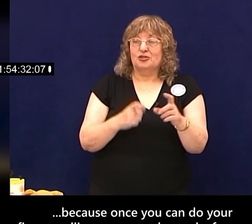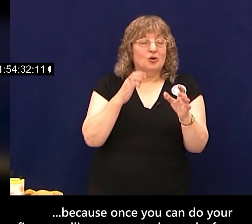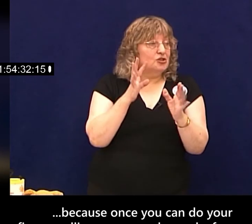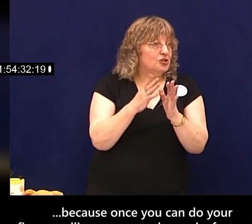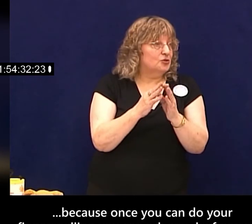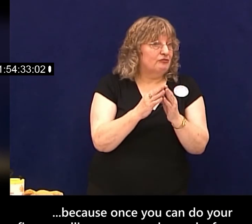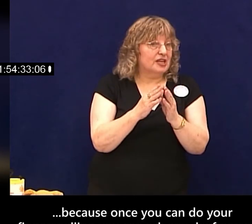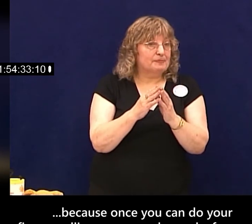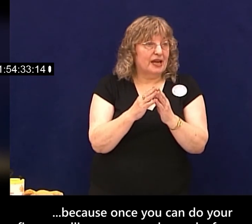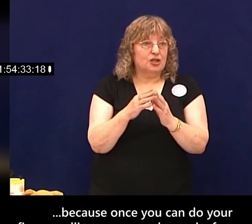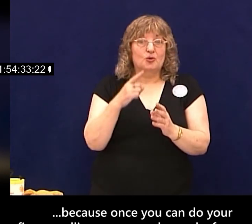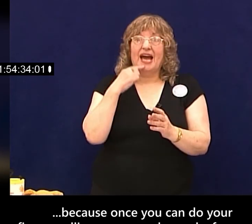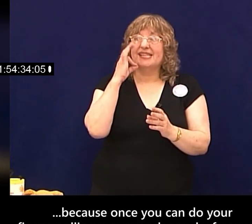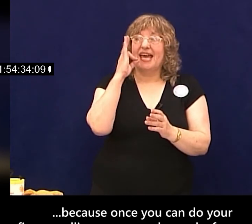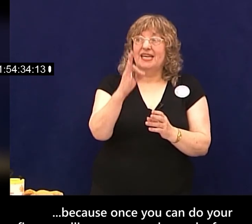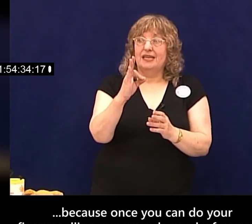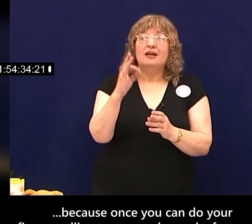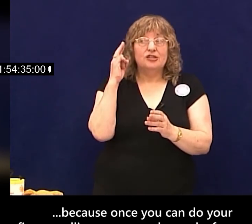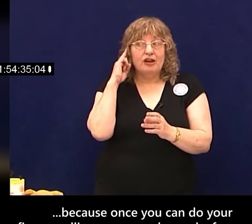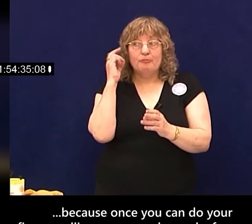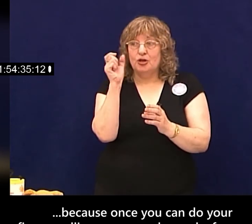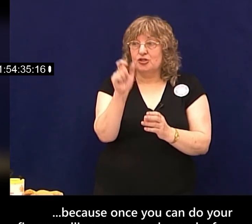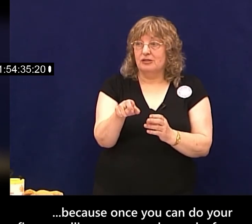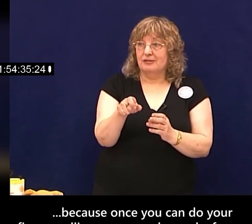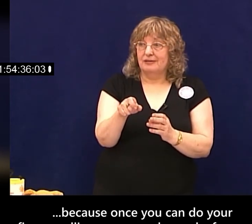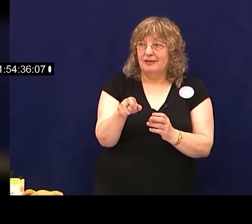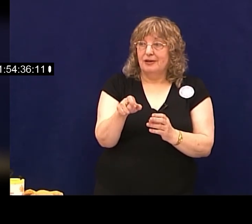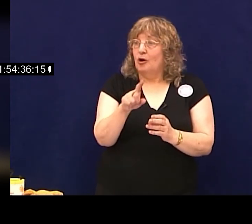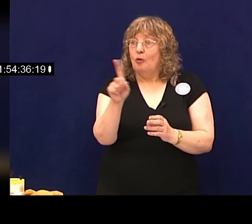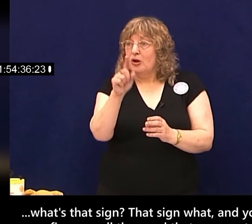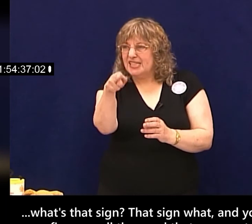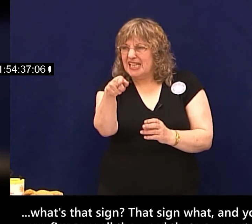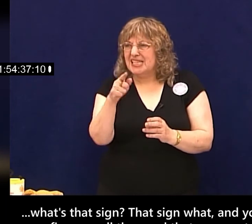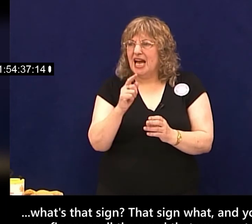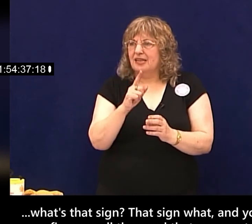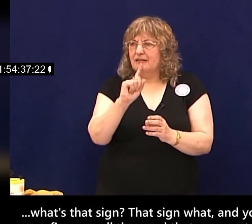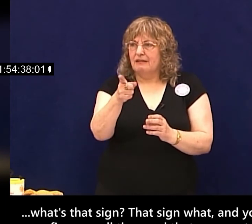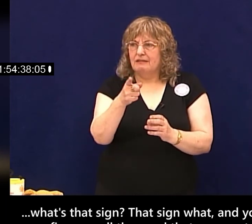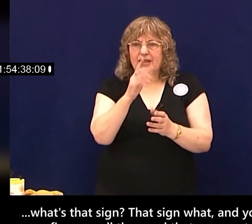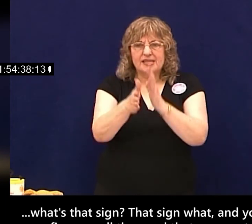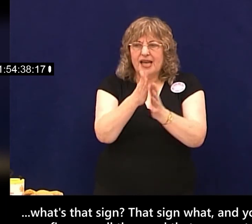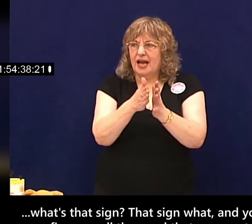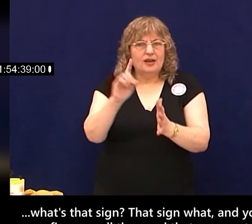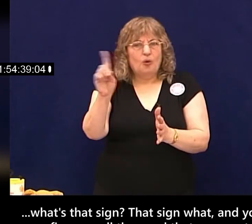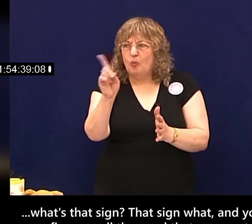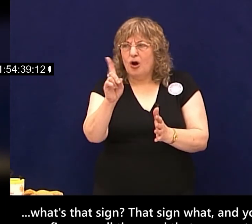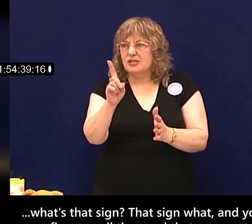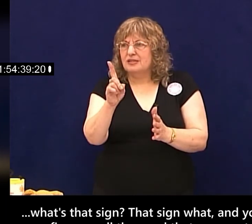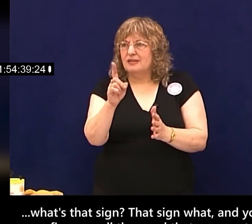once you can do your finger spelling, you can ask any deaf person, what's that sign? That sign, what? And